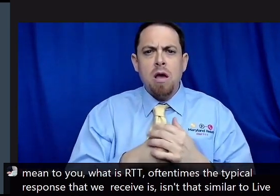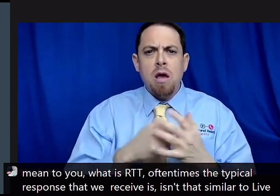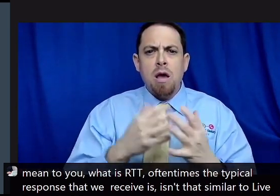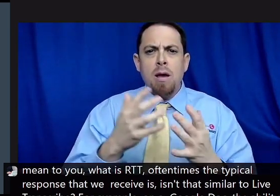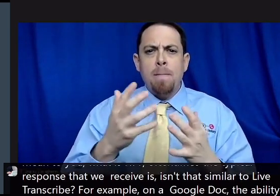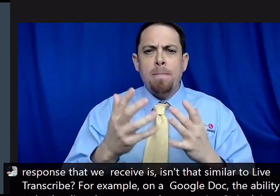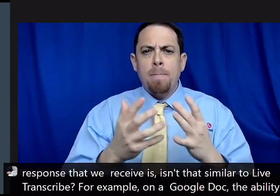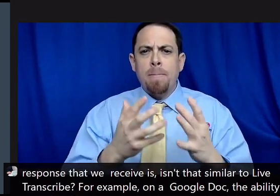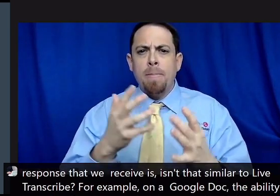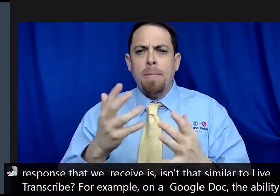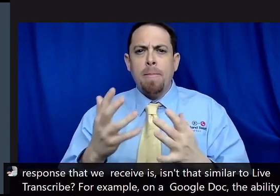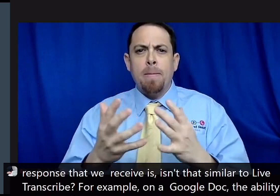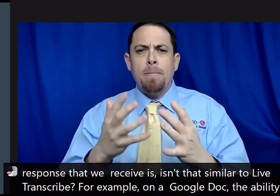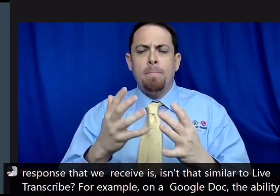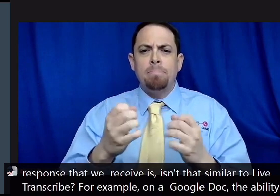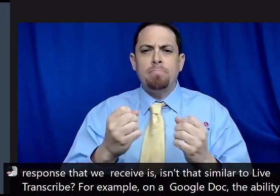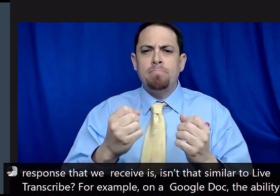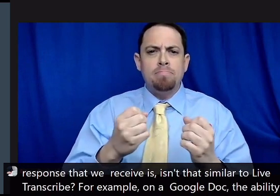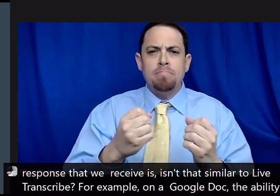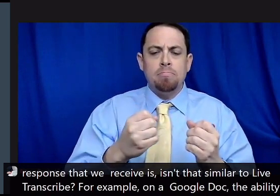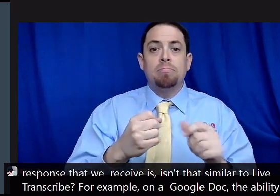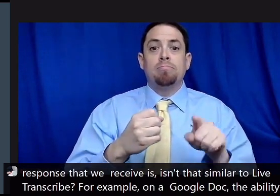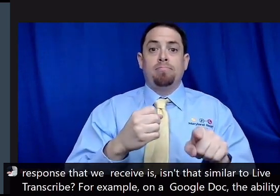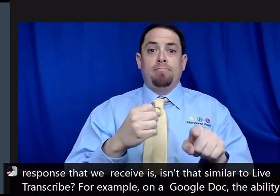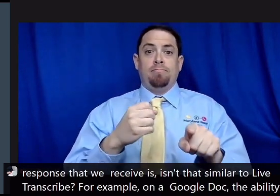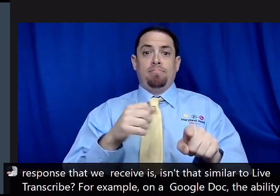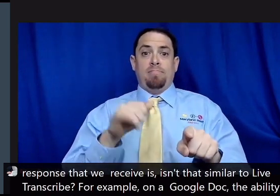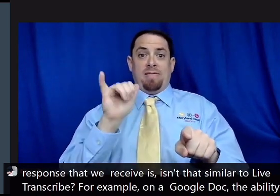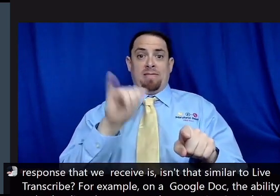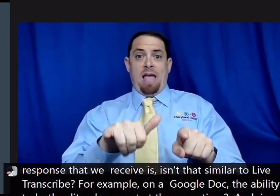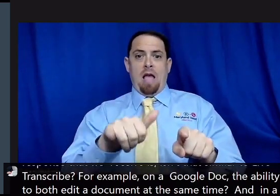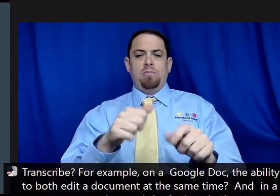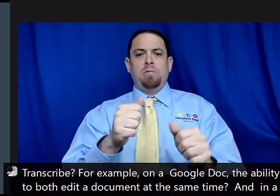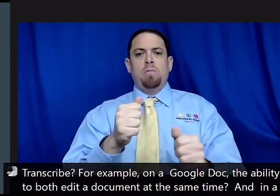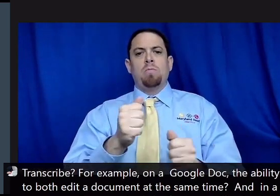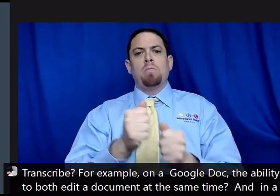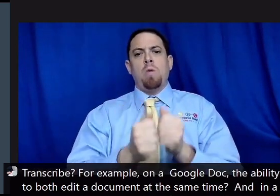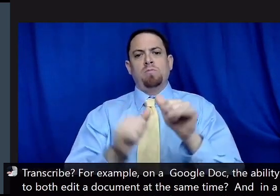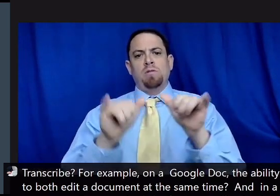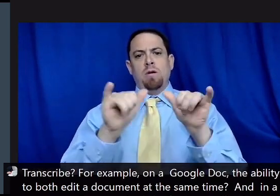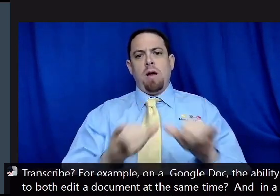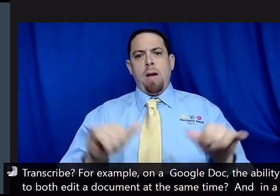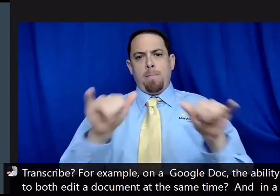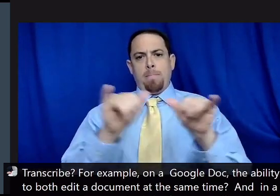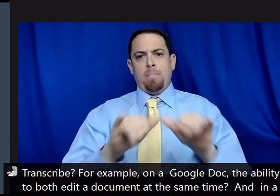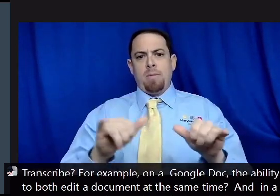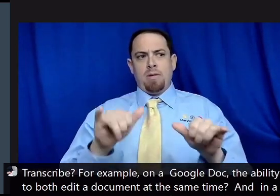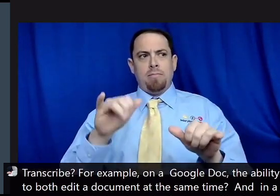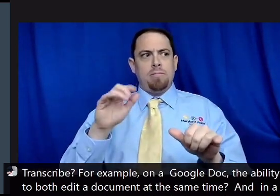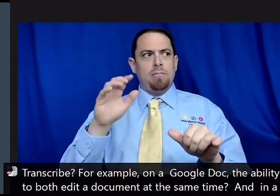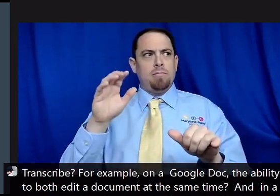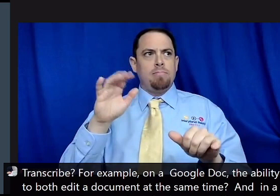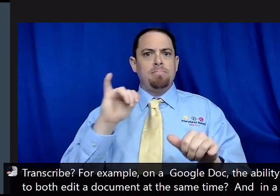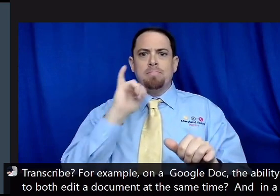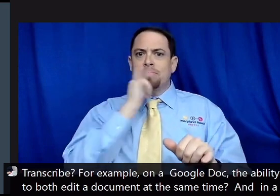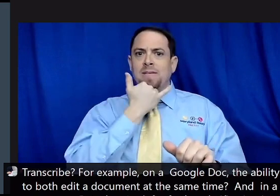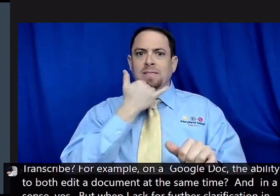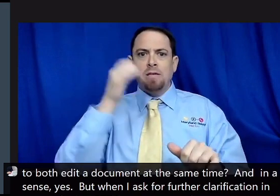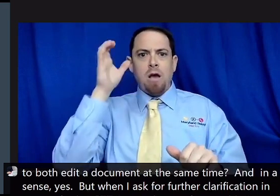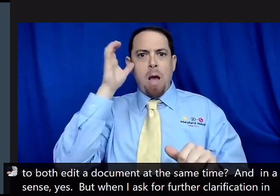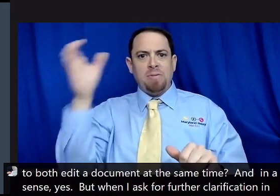when I ask for further clarification in terms of what RTT is, people are often unable to respond. That's the